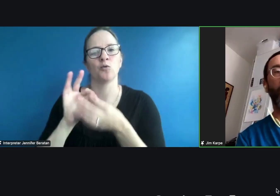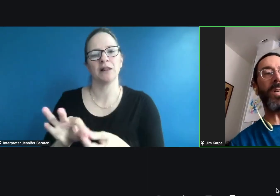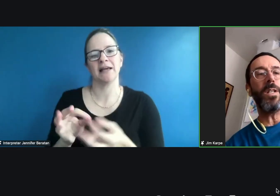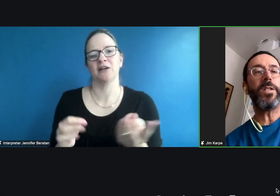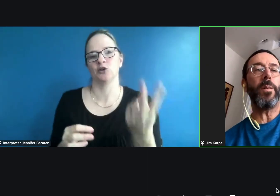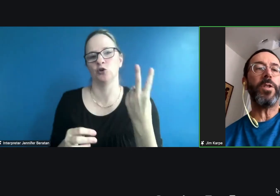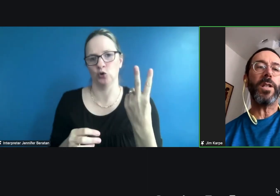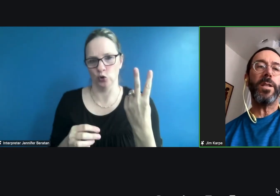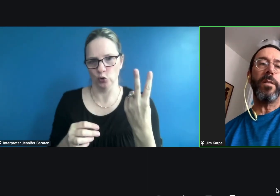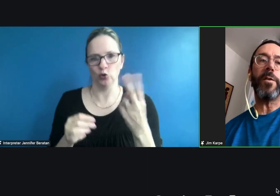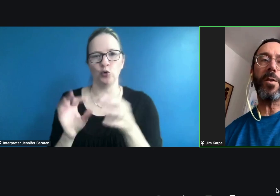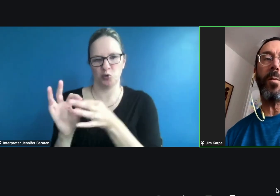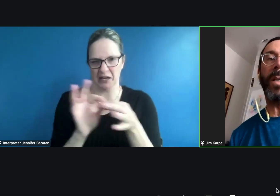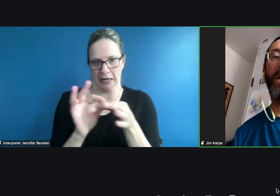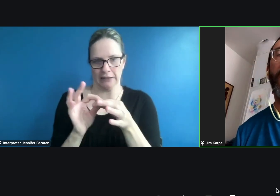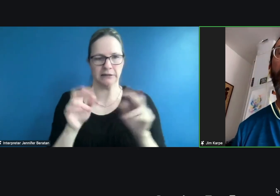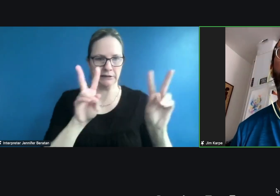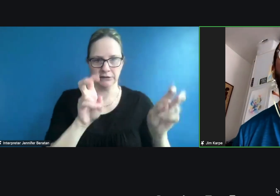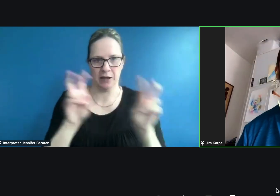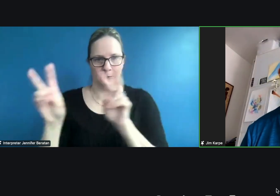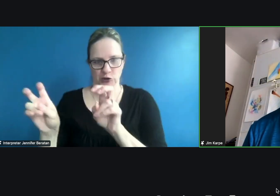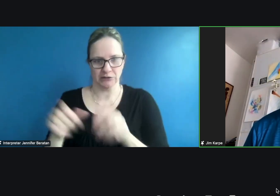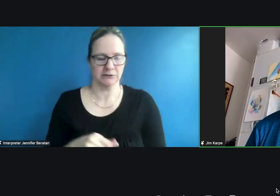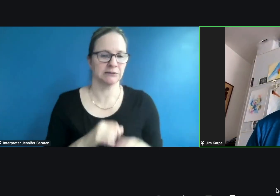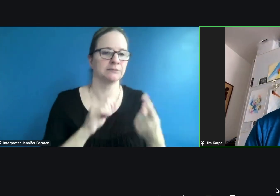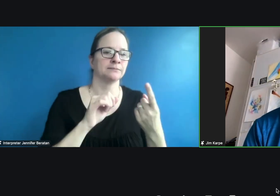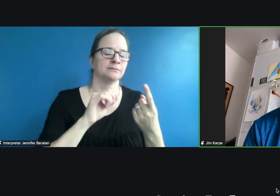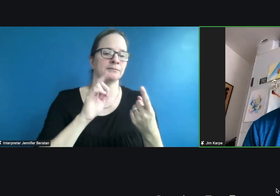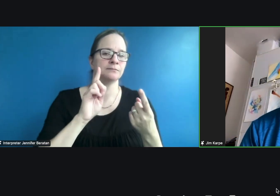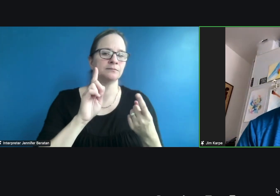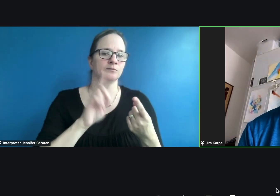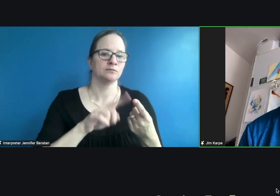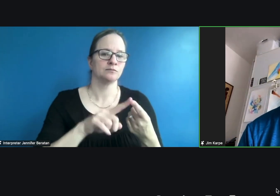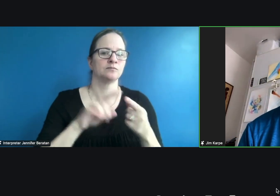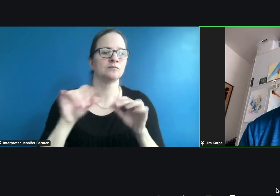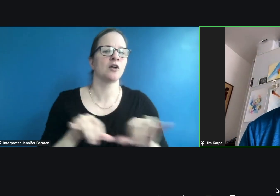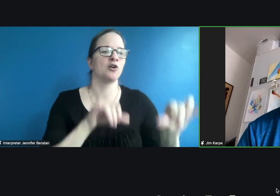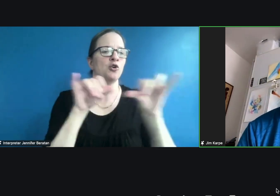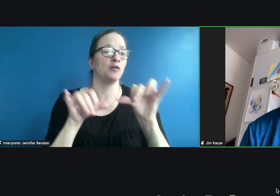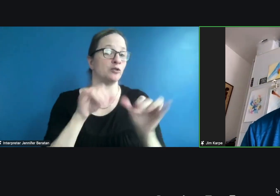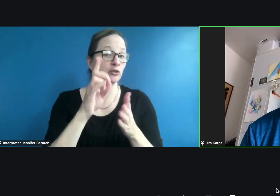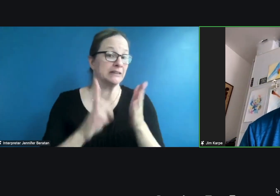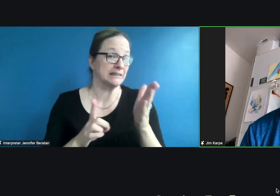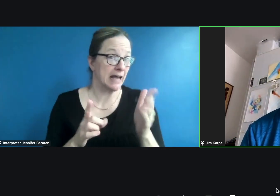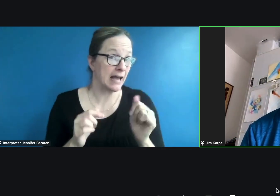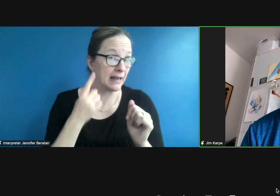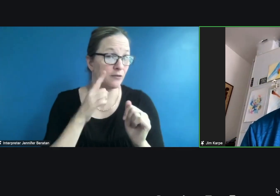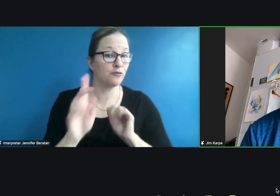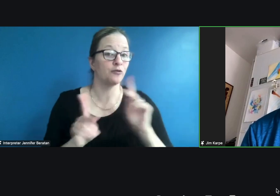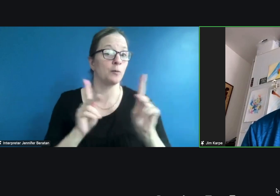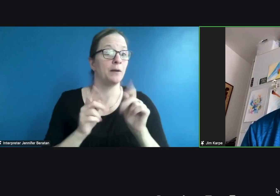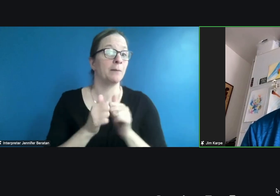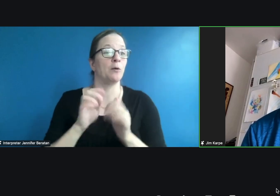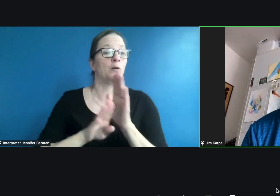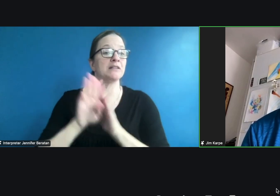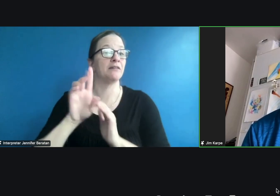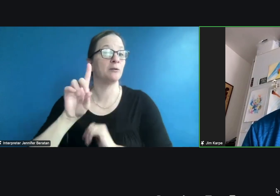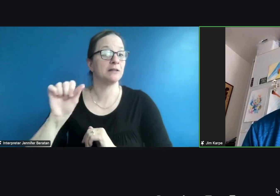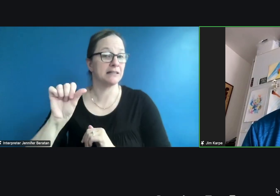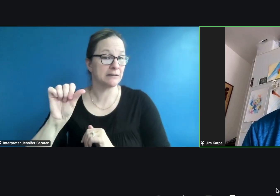two interrelated subjects. And the first one is universal design for people with